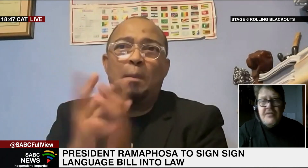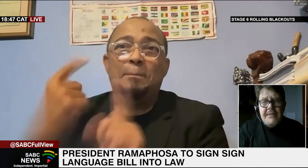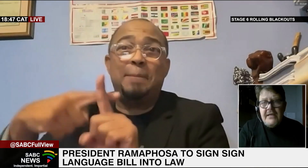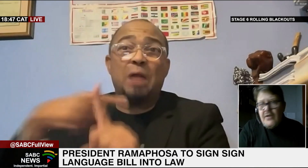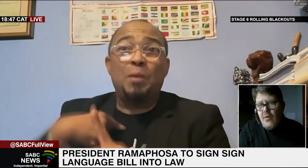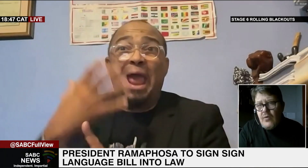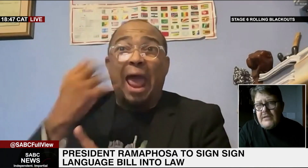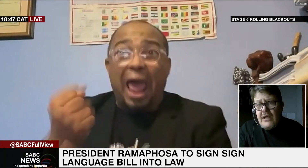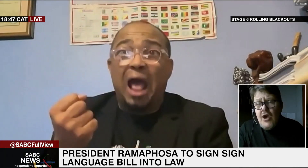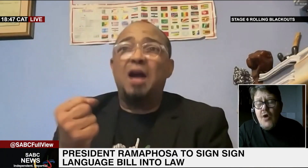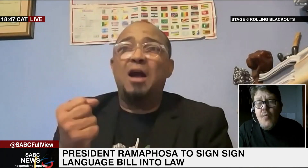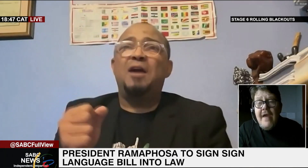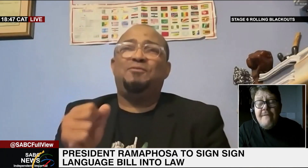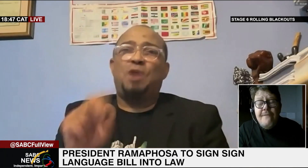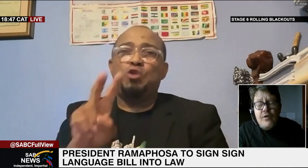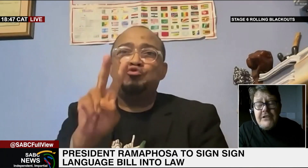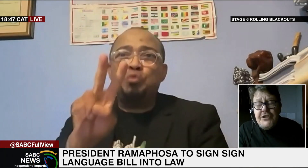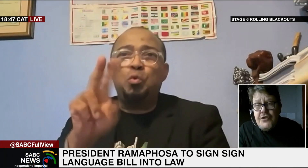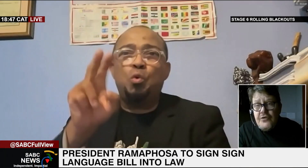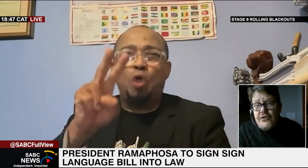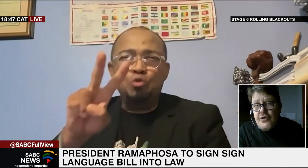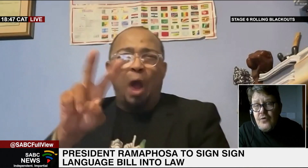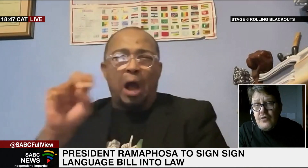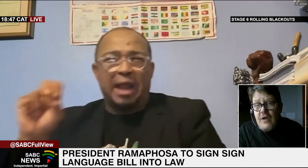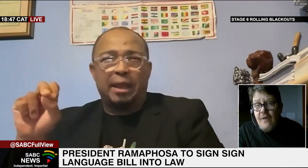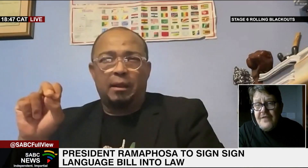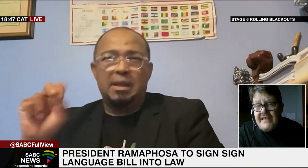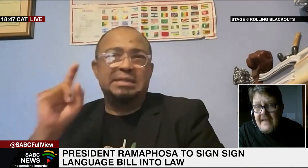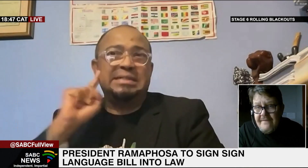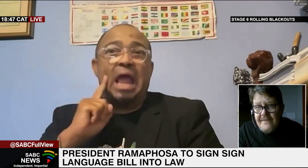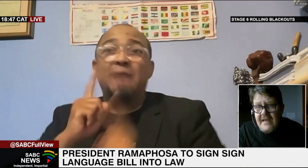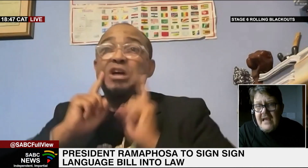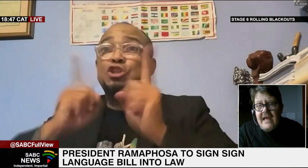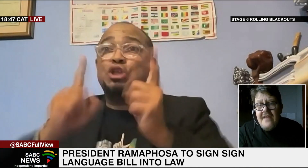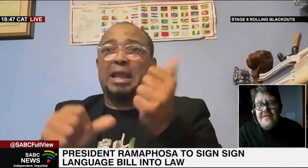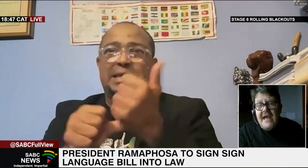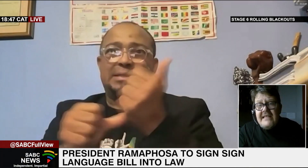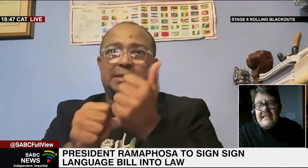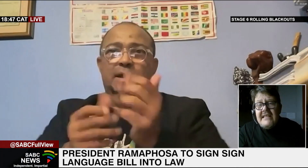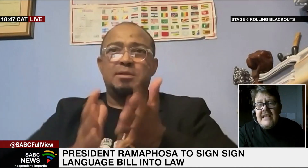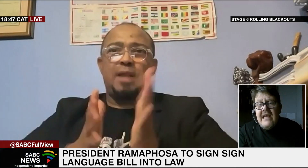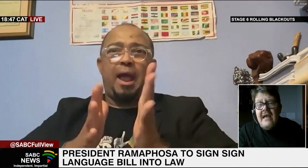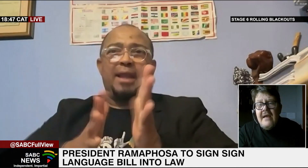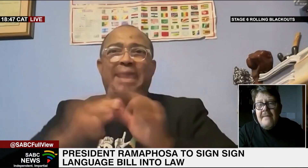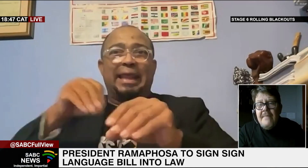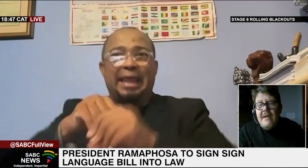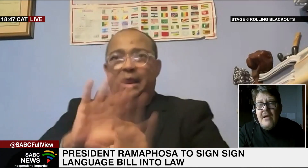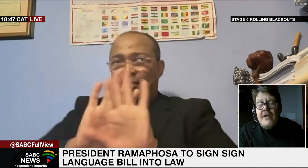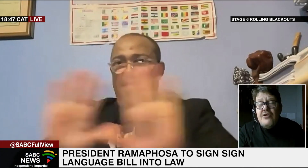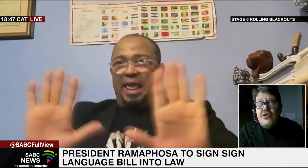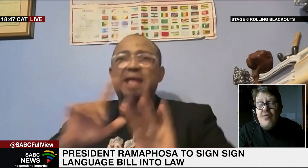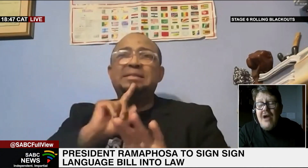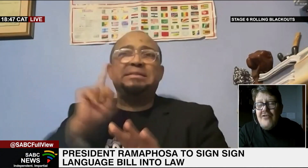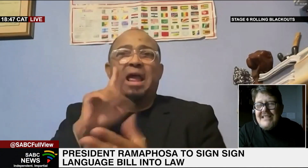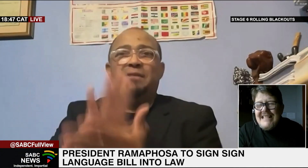it's interpreting in the courts. We have 42 schools of the deaf that and